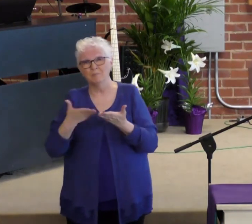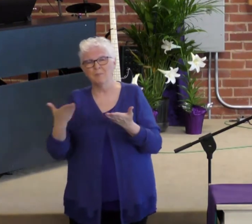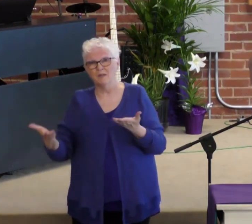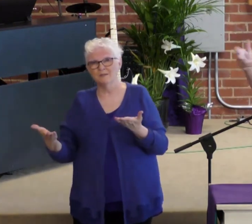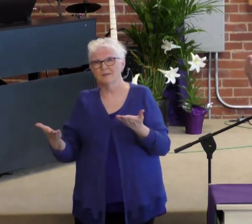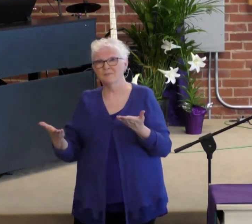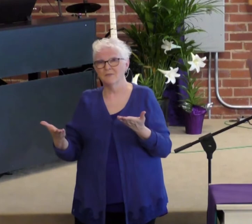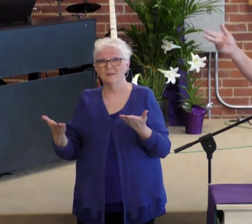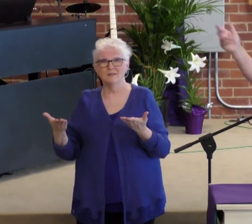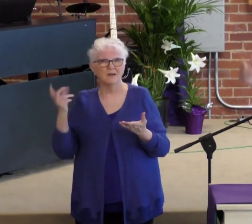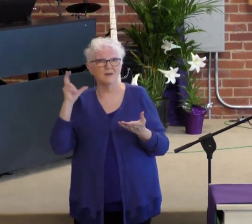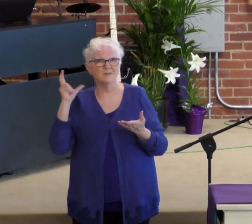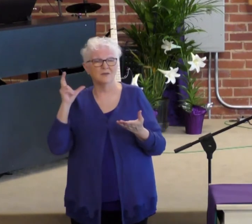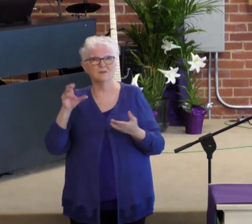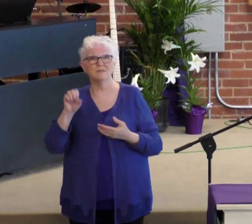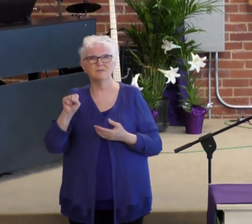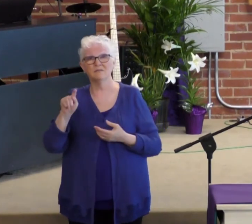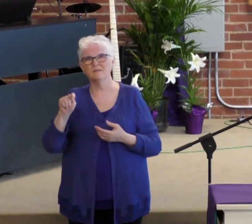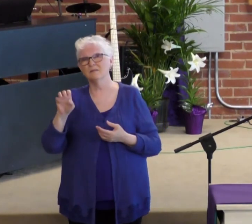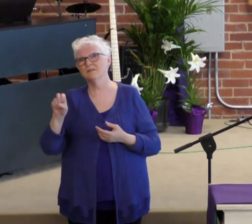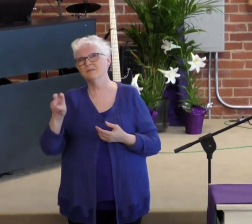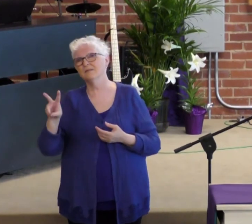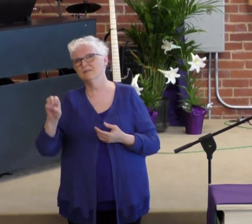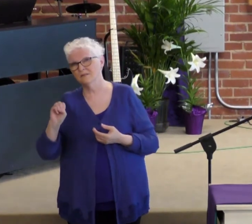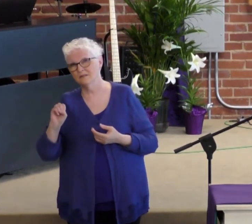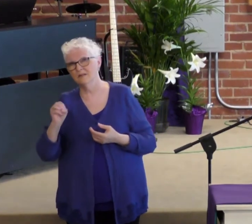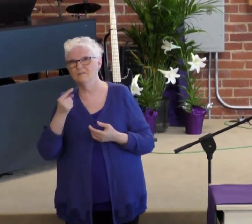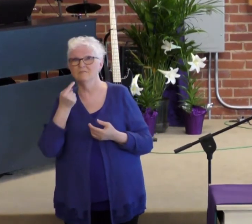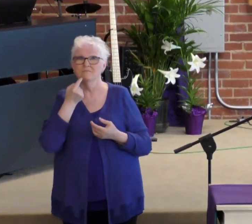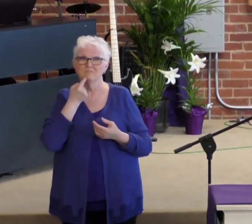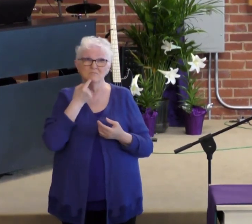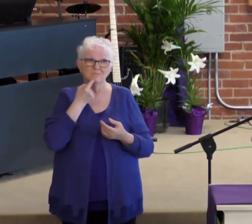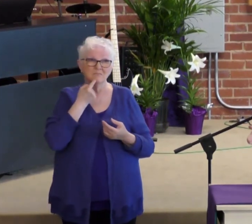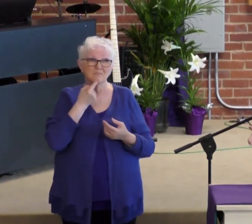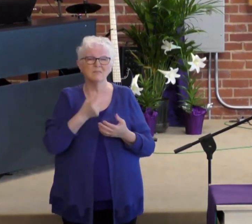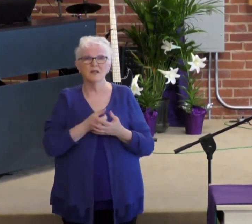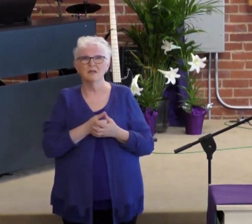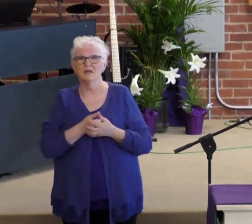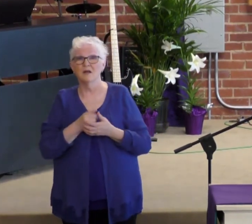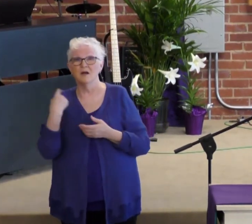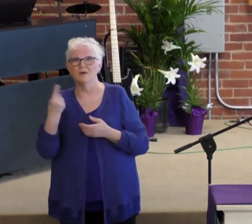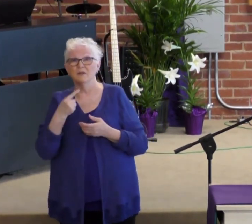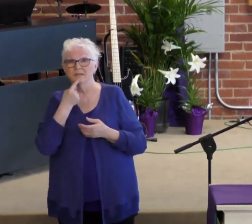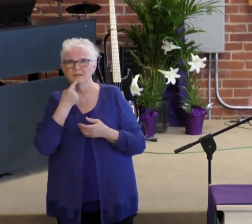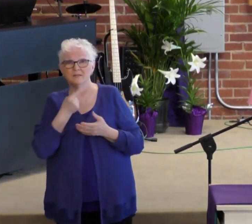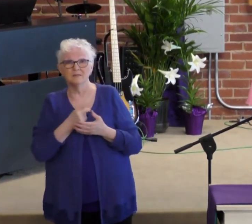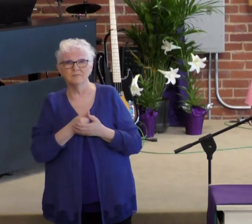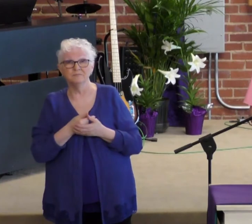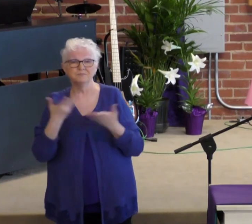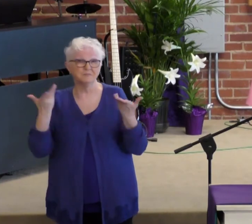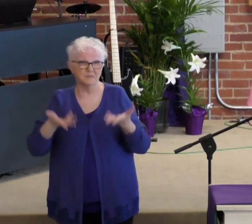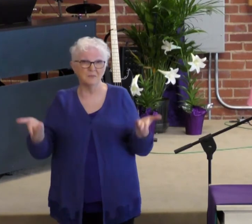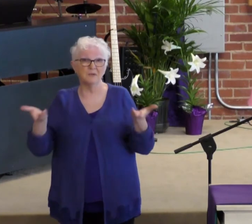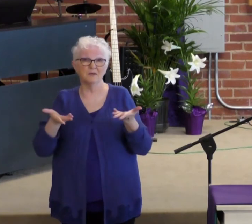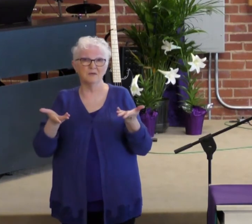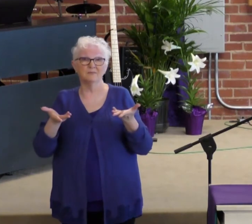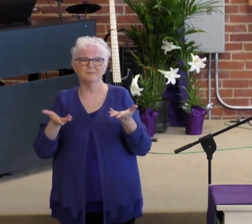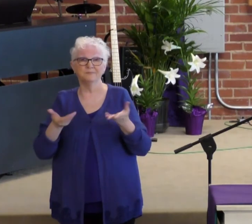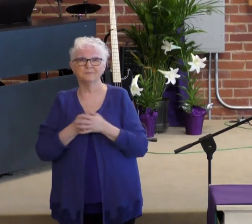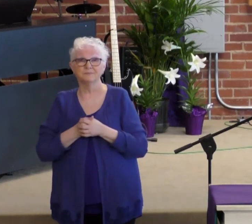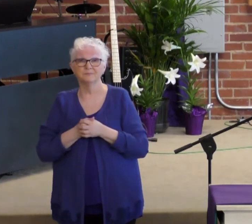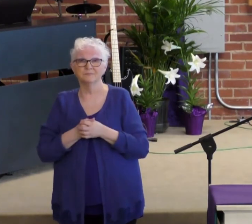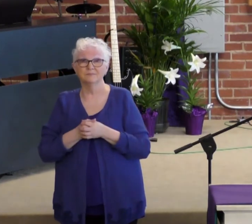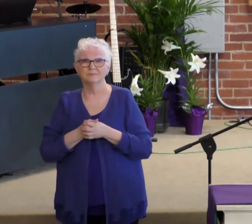Steve mention, and a mutual friend in a church who always said, you know, here we are as somebody who